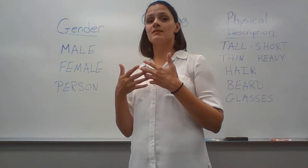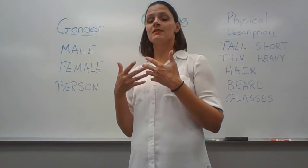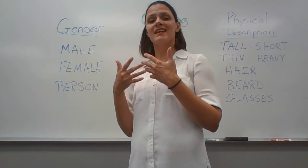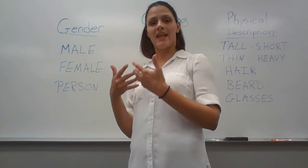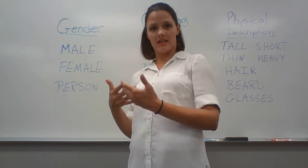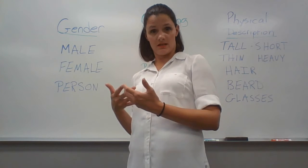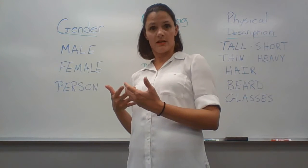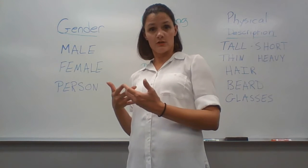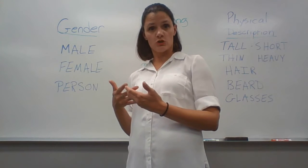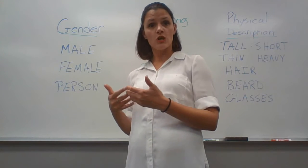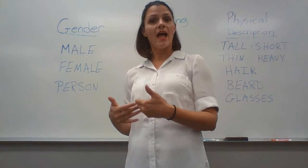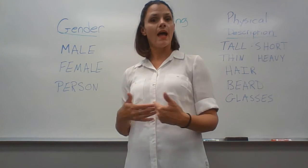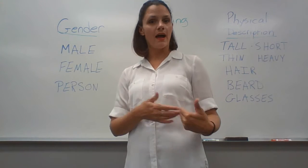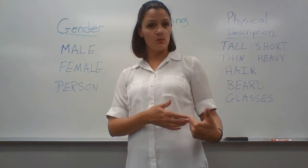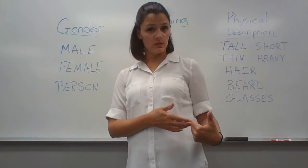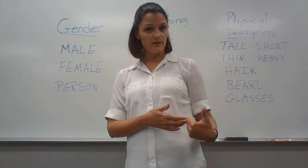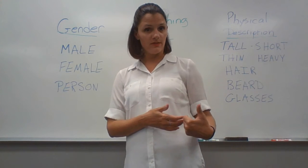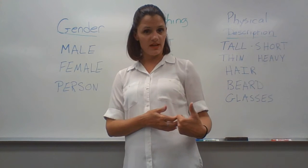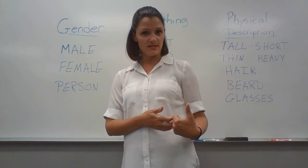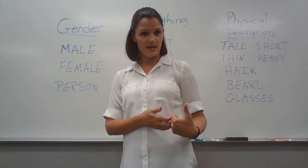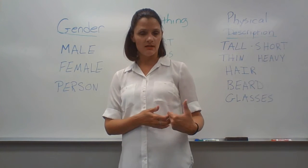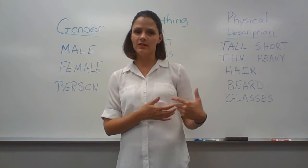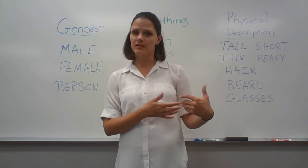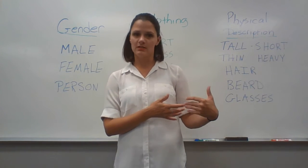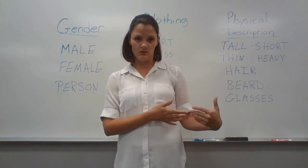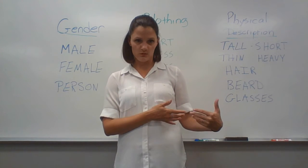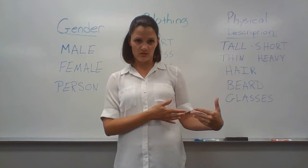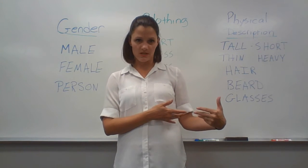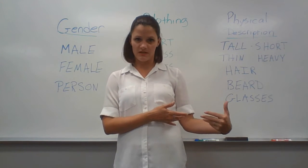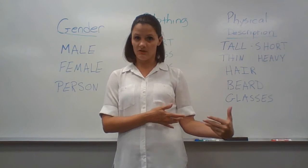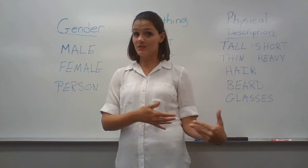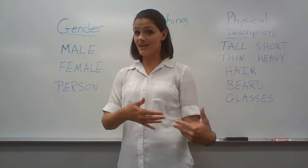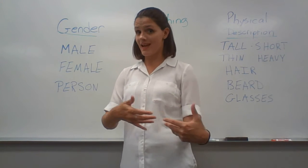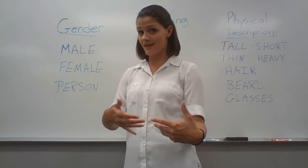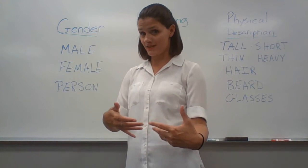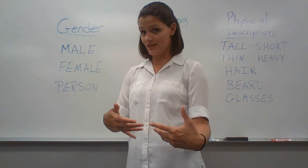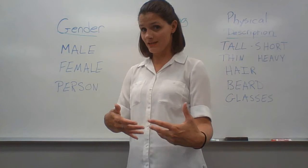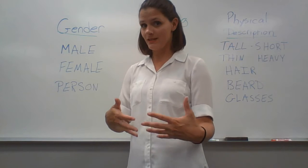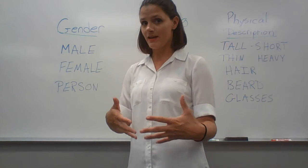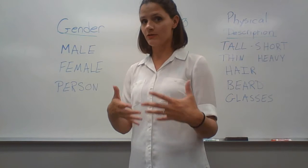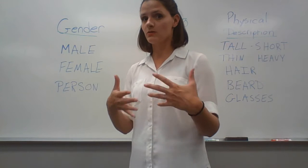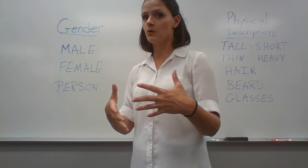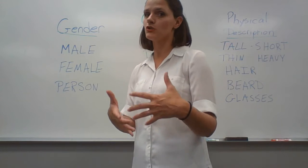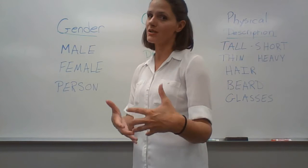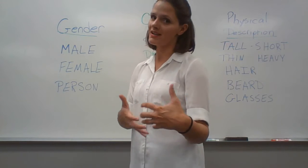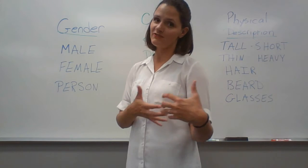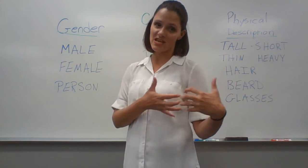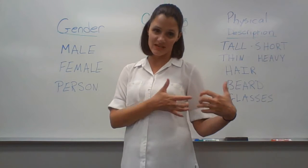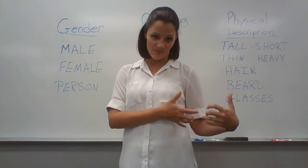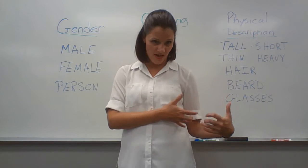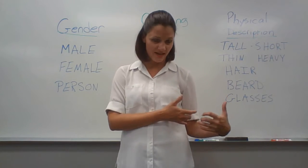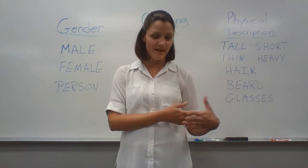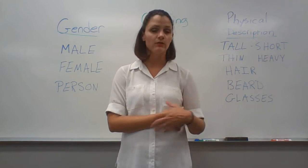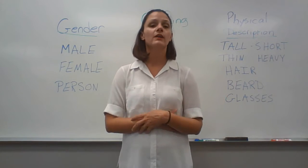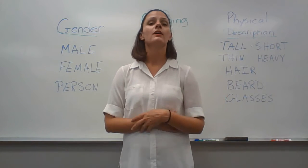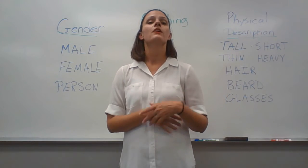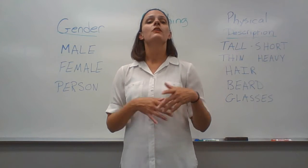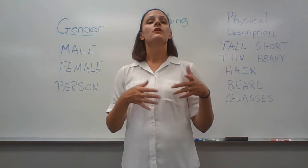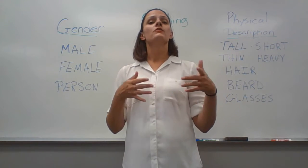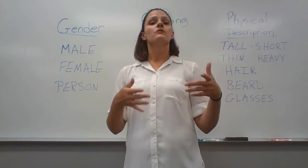the English out of ASL. It didn't used to be there, it was added in, and now there's a push to kind of take it back out. So